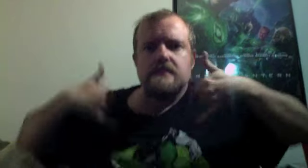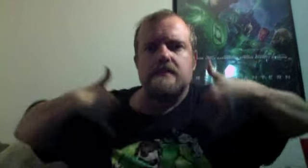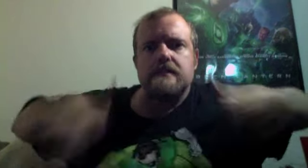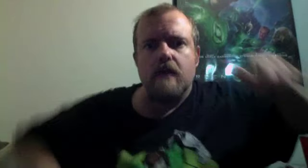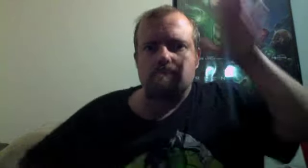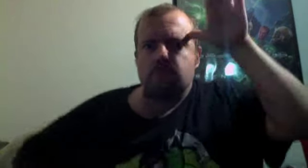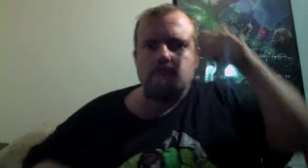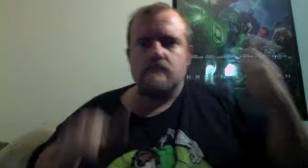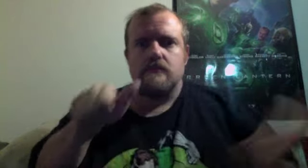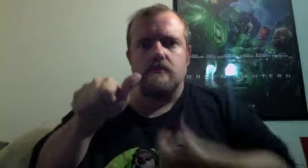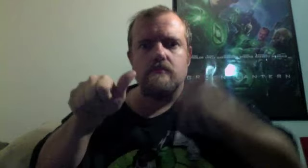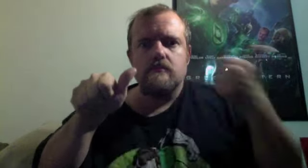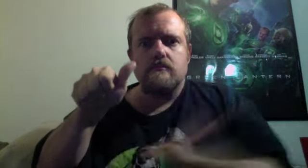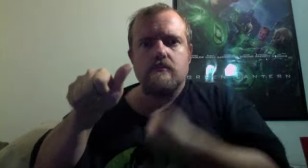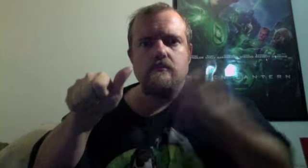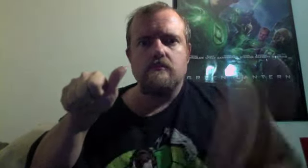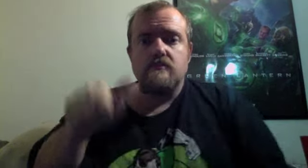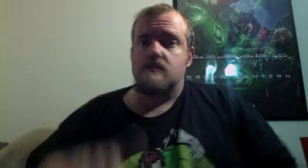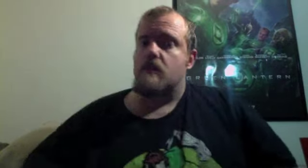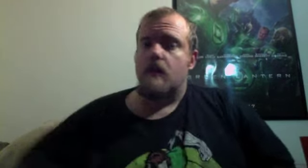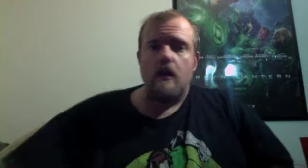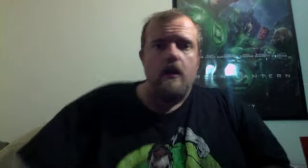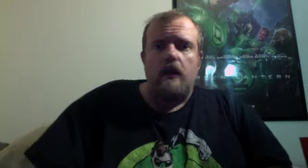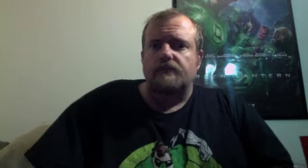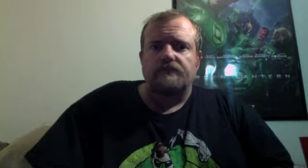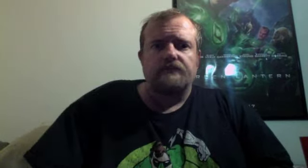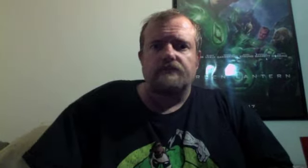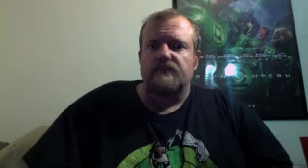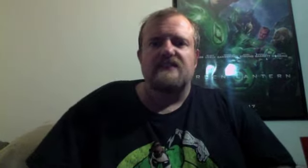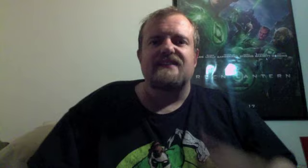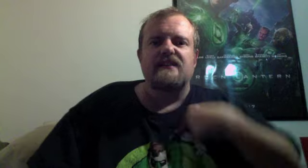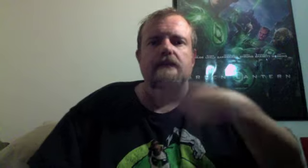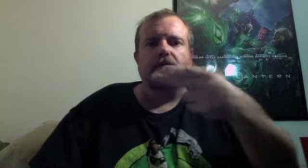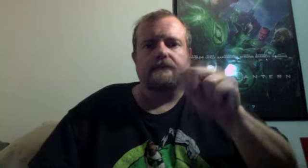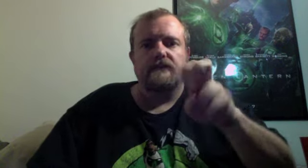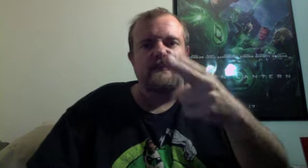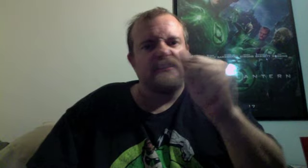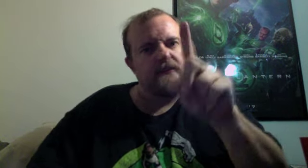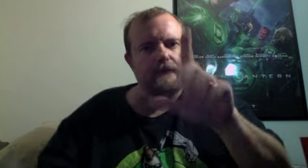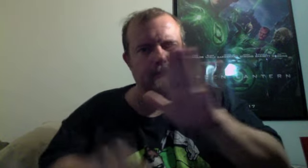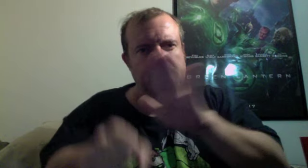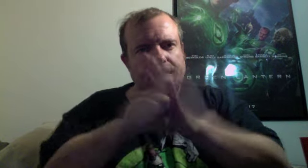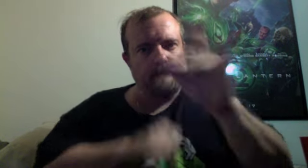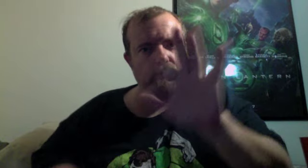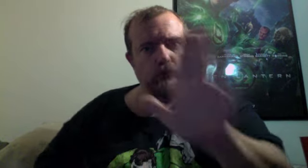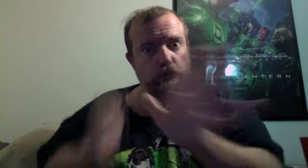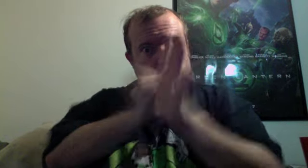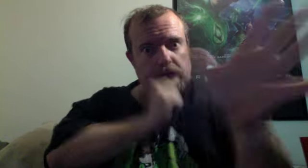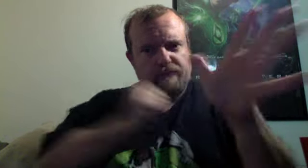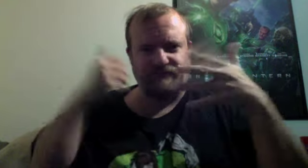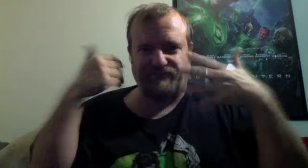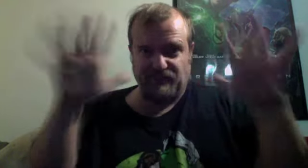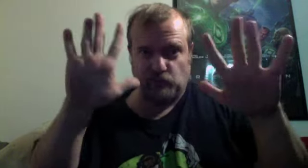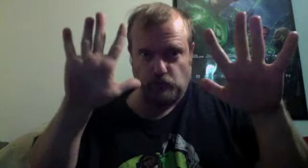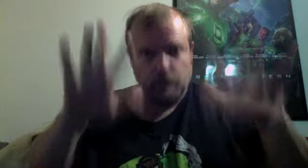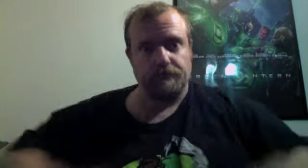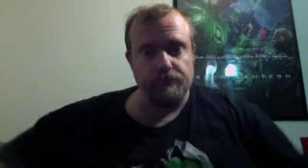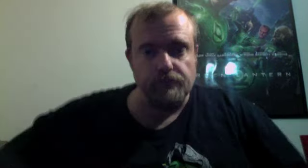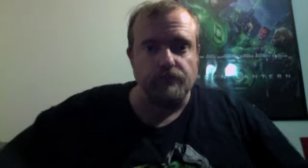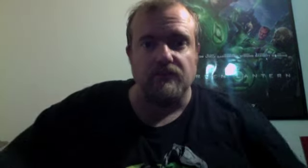Dragon also has the ability to learn your accent and speech patterns, so every time you use it, it's a better experience than the last. My name is